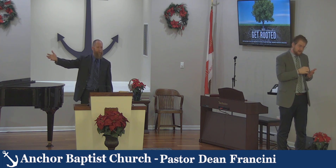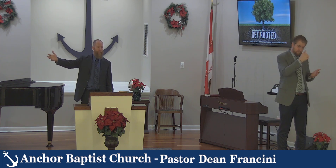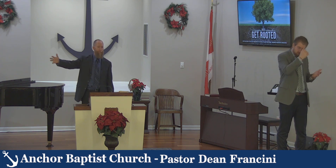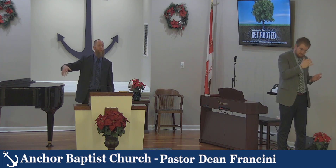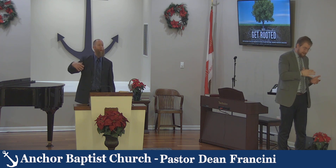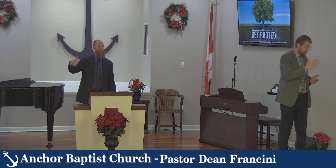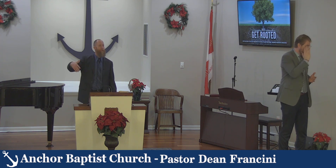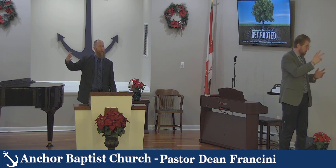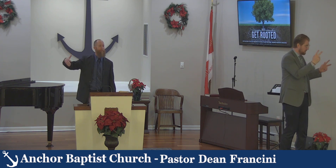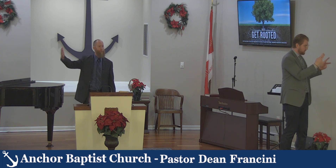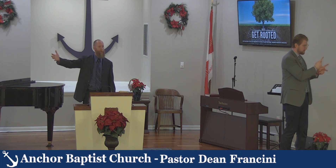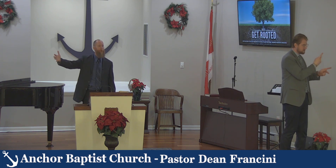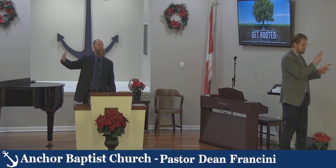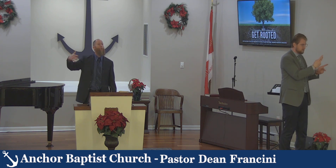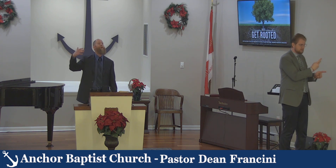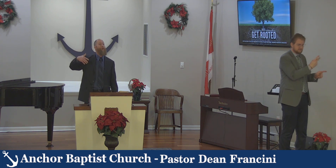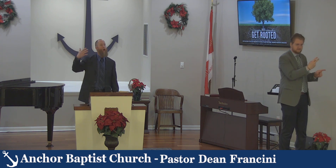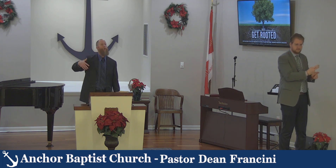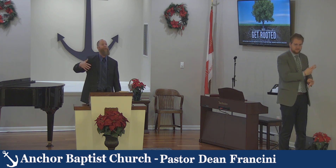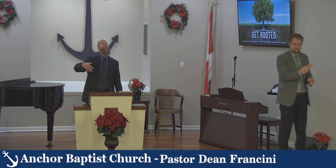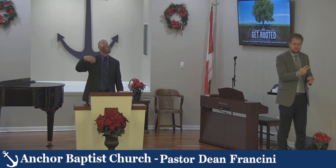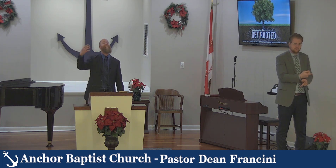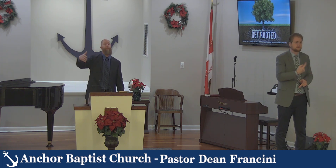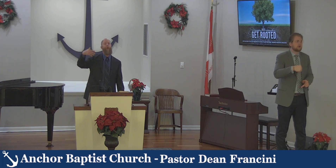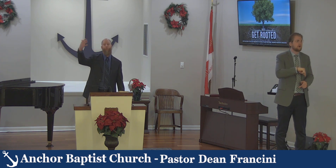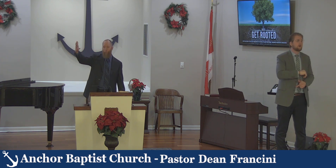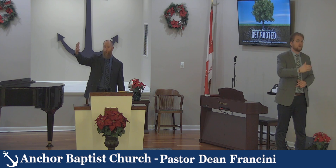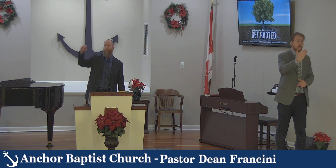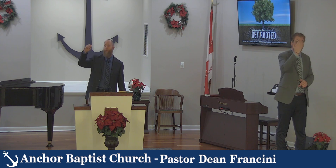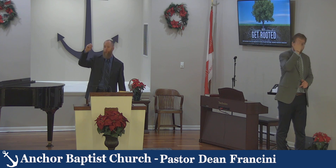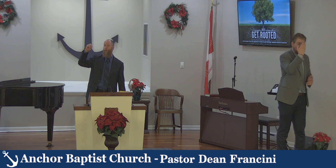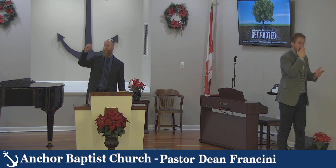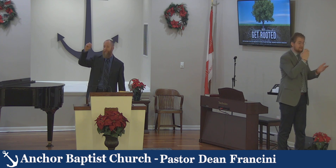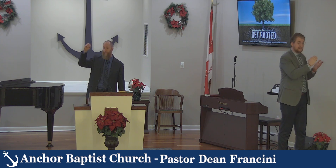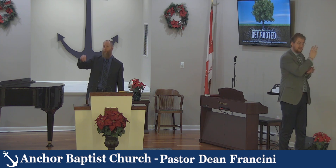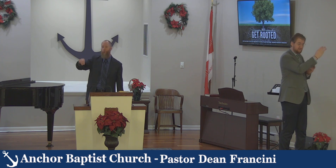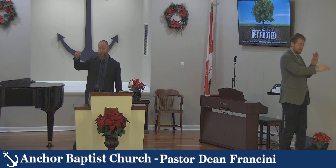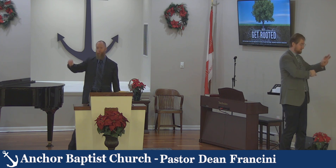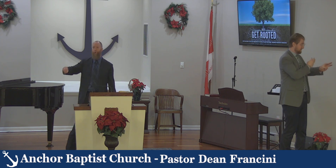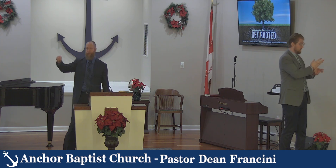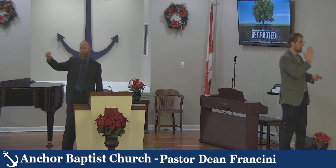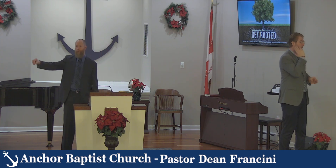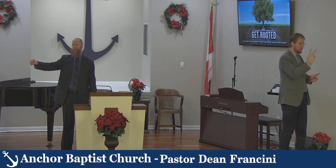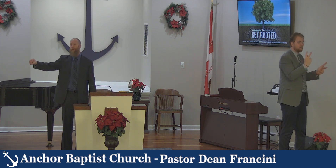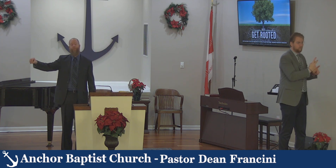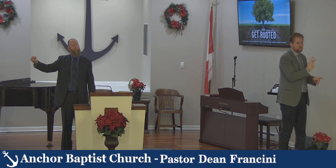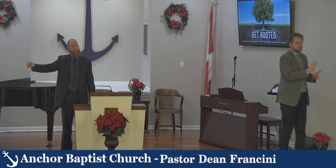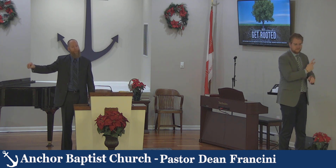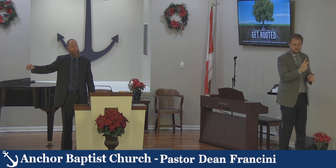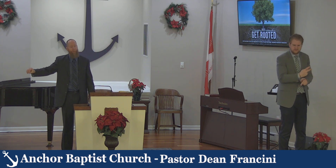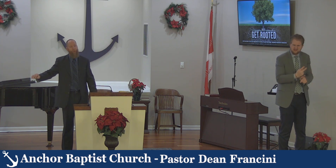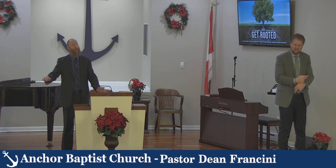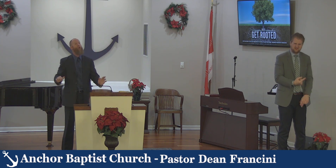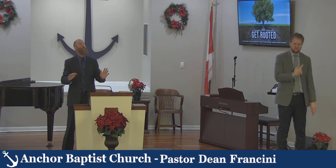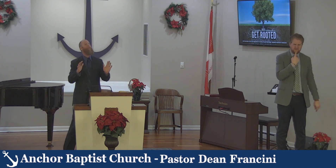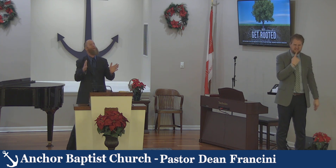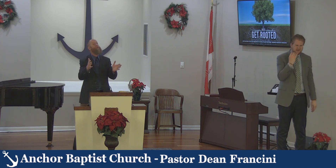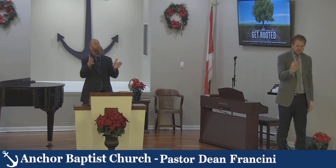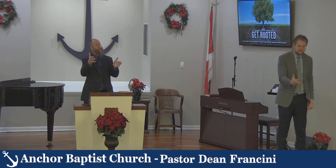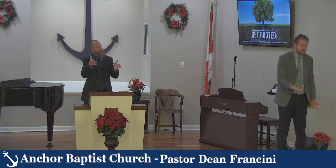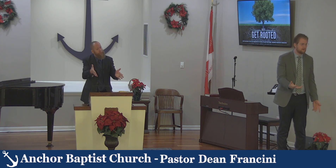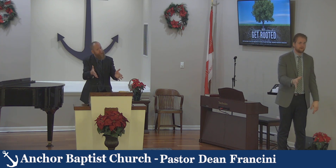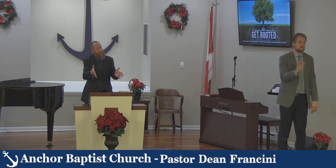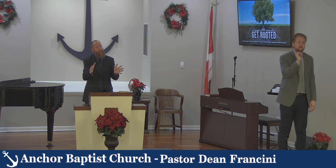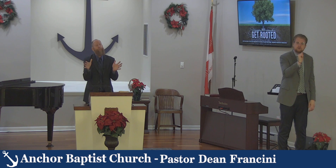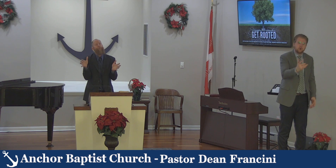in those days, right? Perilous times will come. We know that the evil of the world is going to get worse and worse and worse. You say, what are you saying, preacher? Don't be